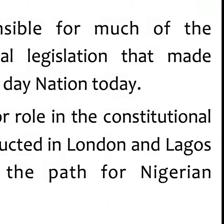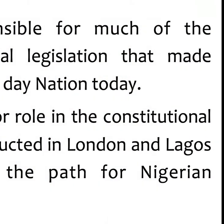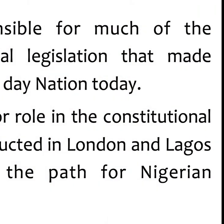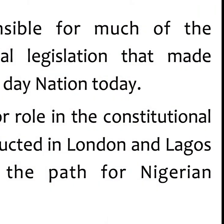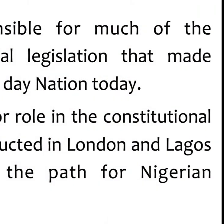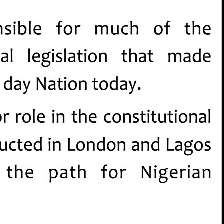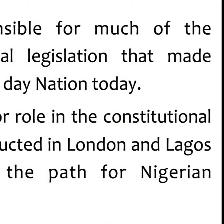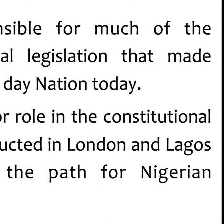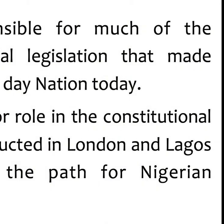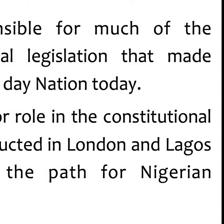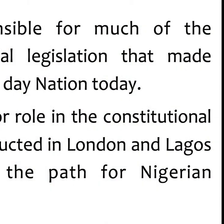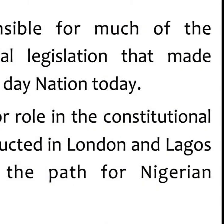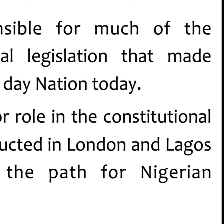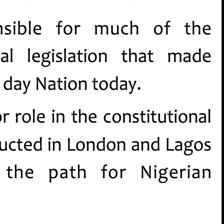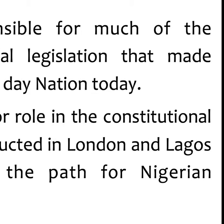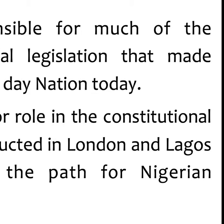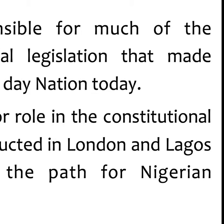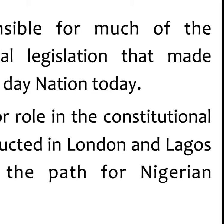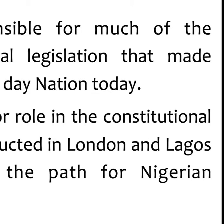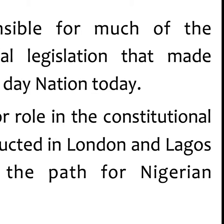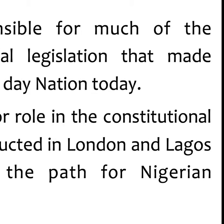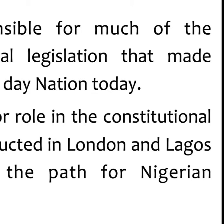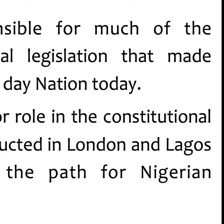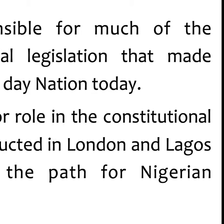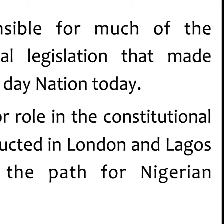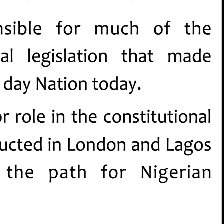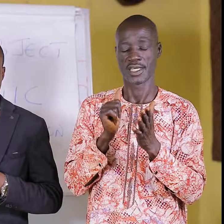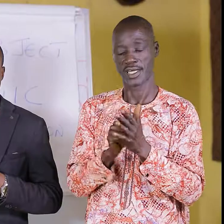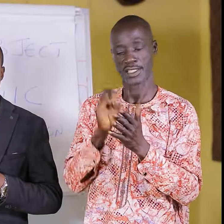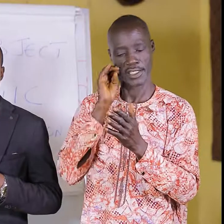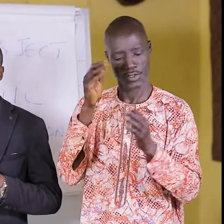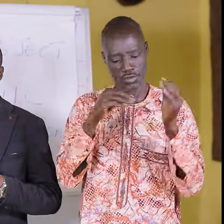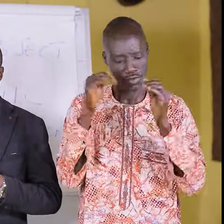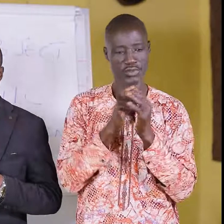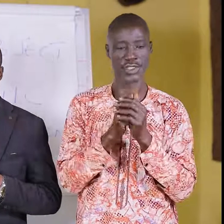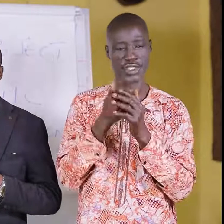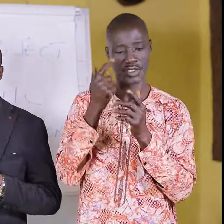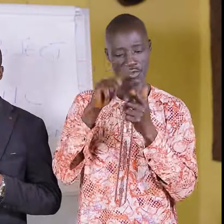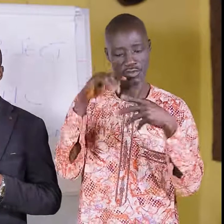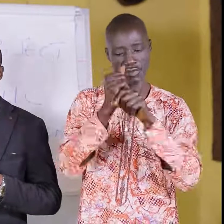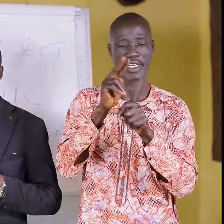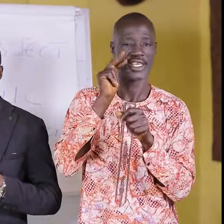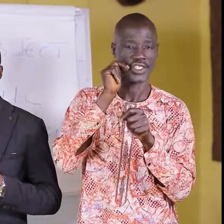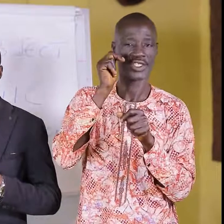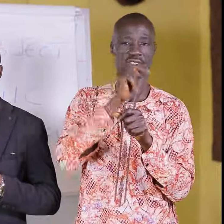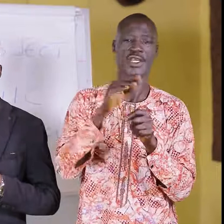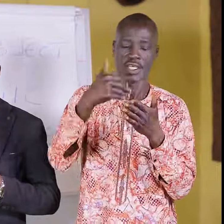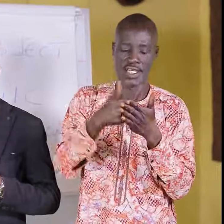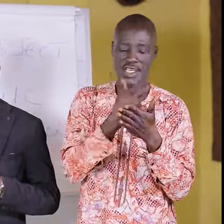social legislation that made Nigeria a modern-day nation today. So it simply means that Obafemi